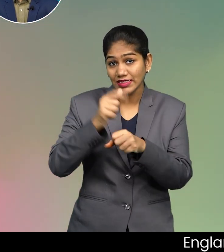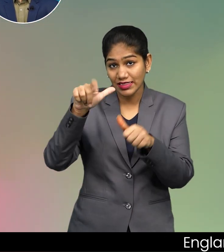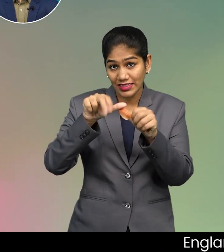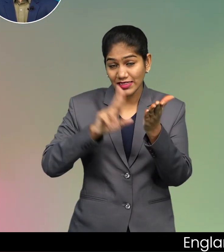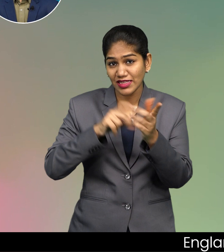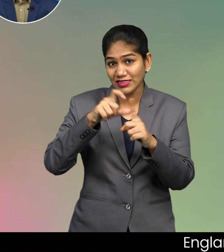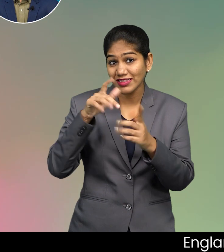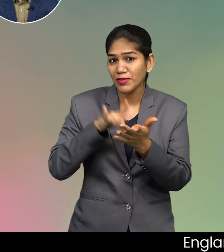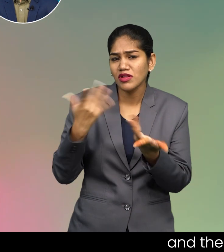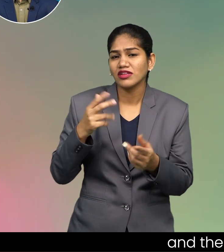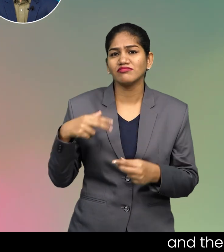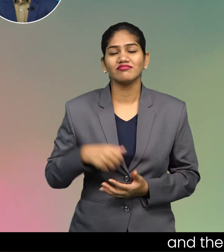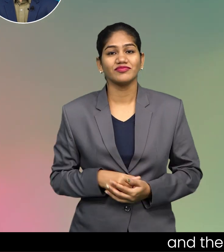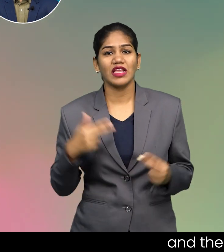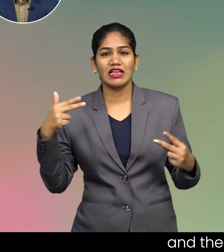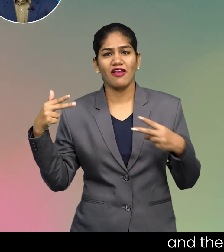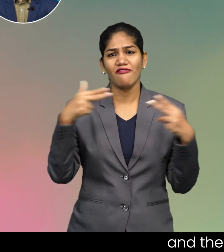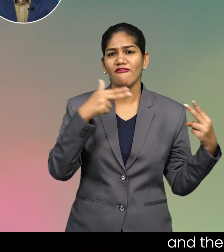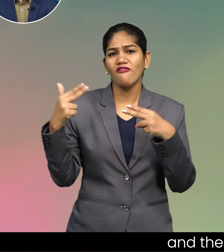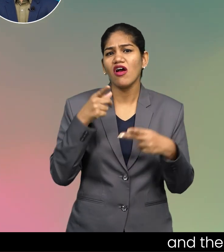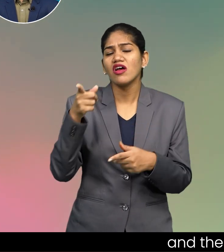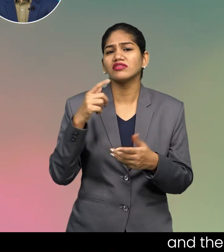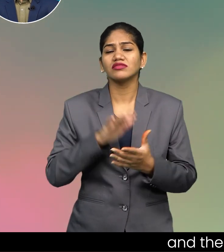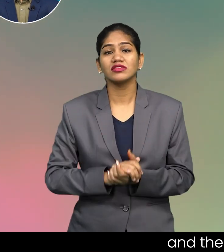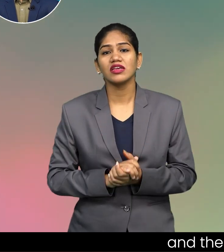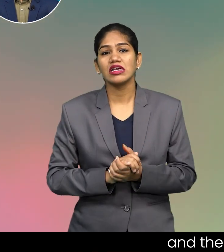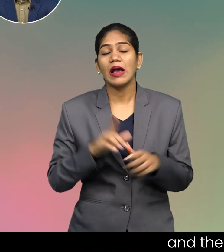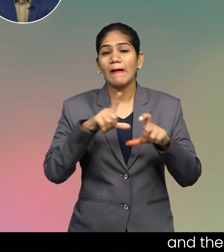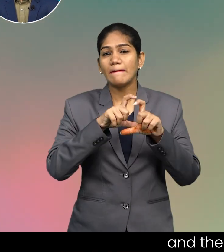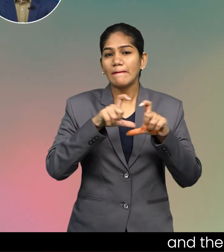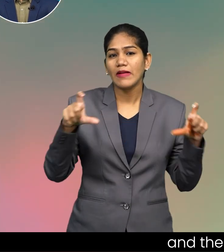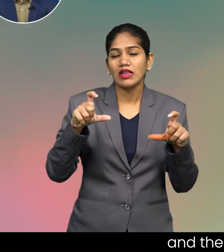the Civil War and the Glorious Revolution,